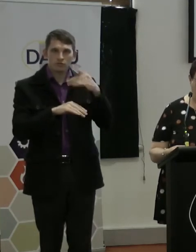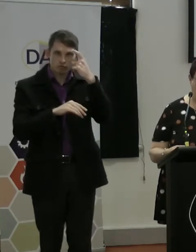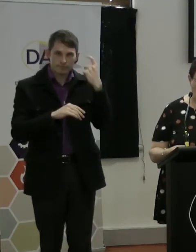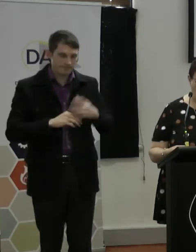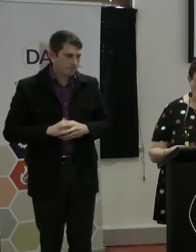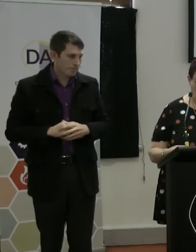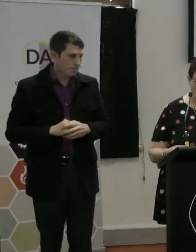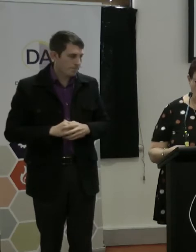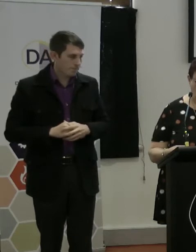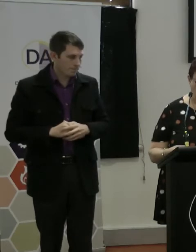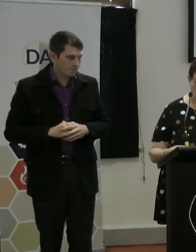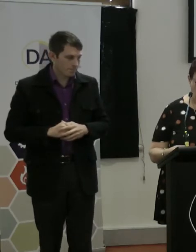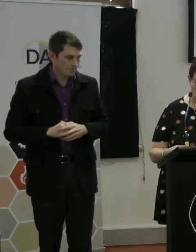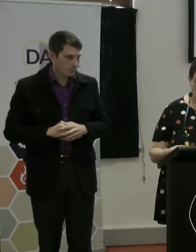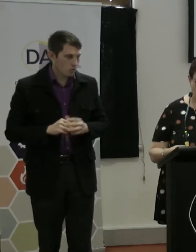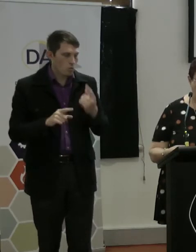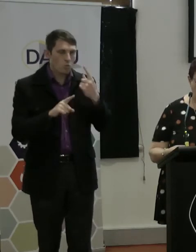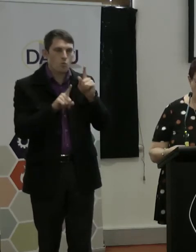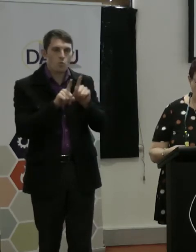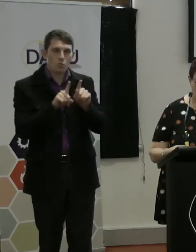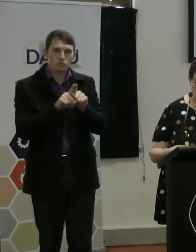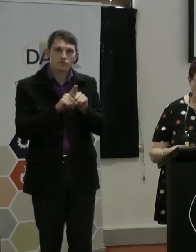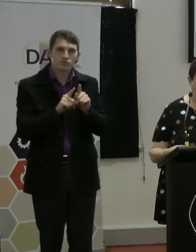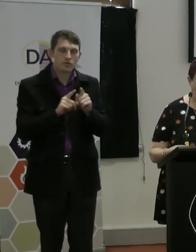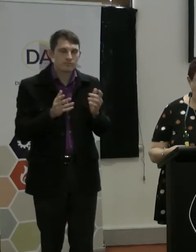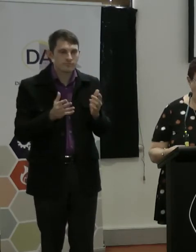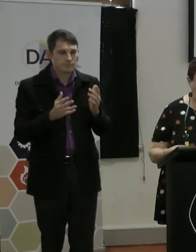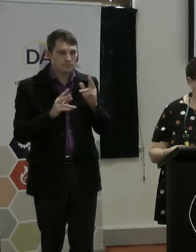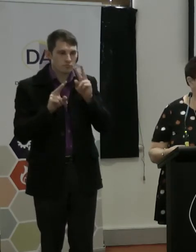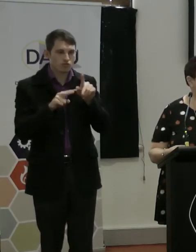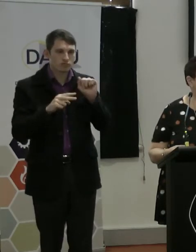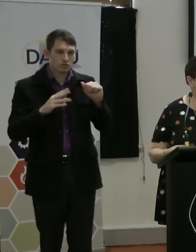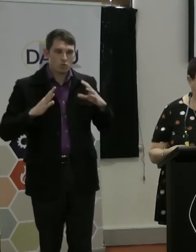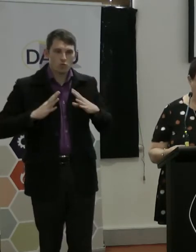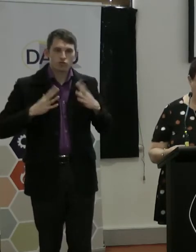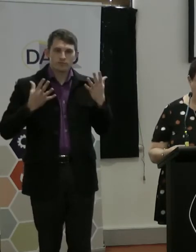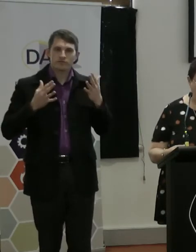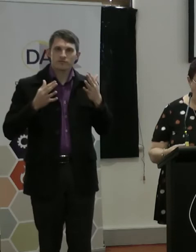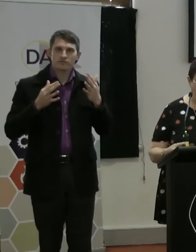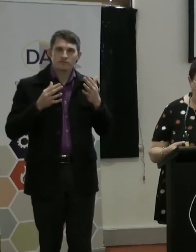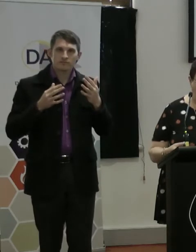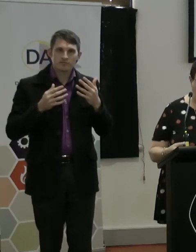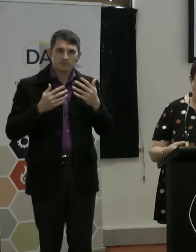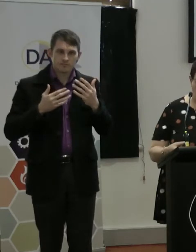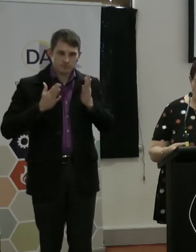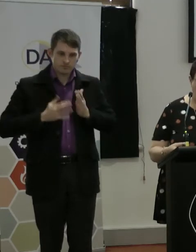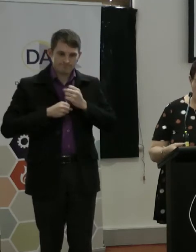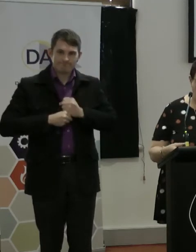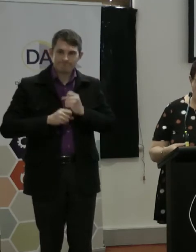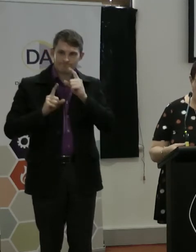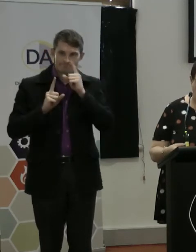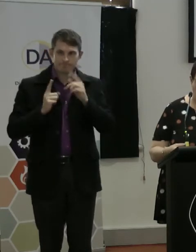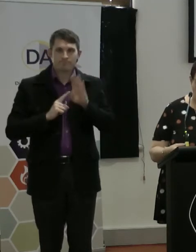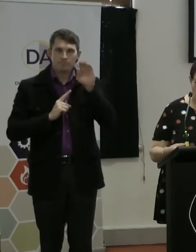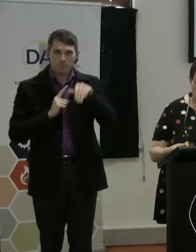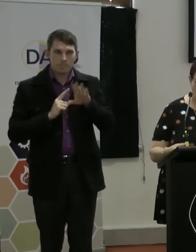managing autonomic dysregulation, hypo and hyperarousal, and increasing the